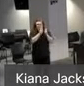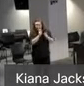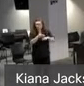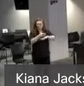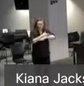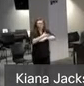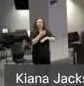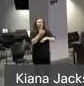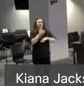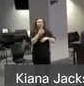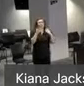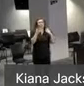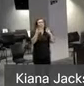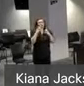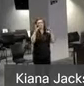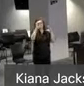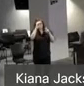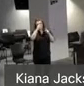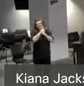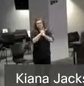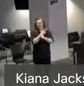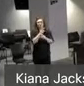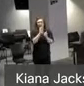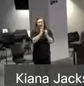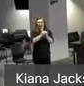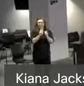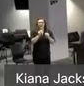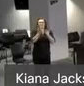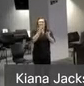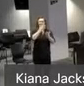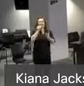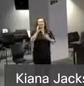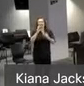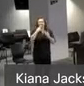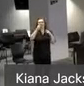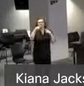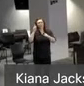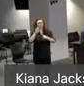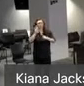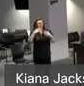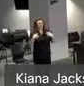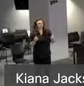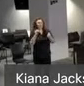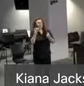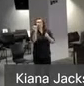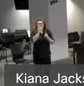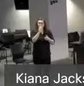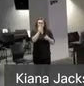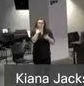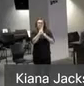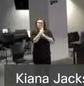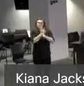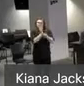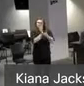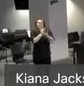will seek new ways to obtain better health outcomes, while also attempting to ensure we are well positioned financially for the future. We